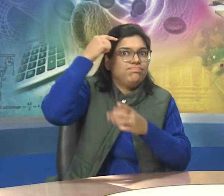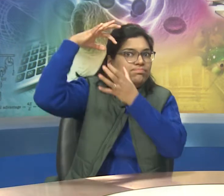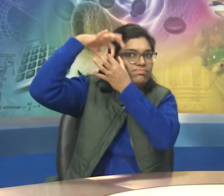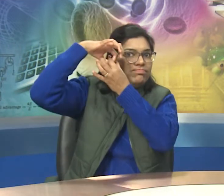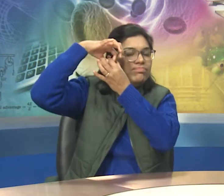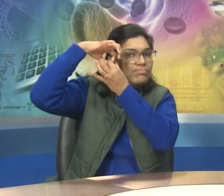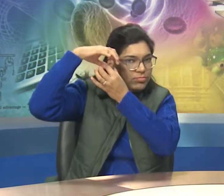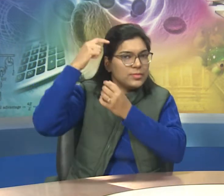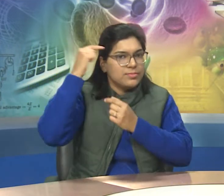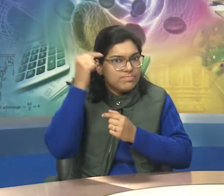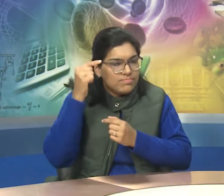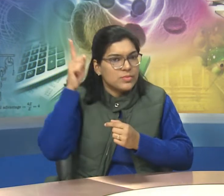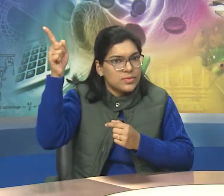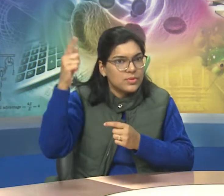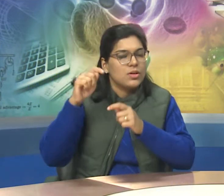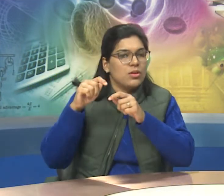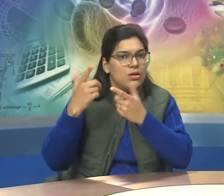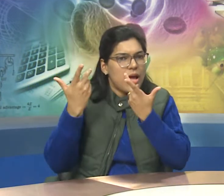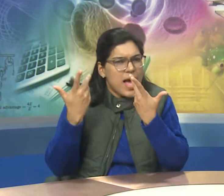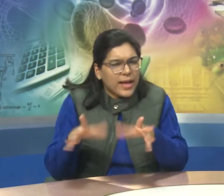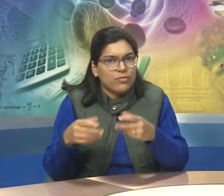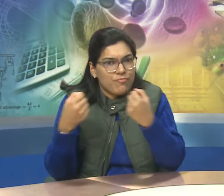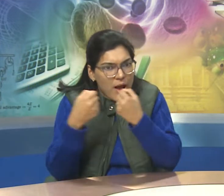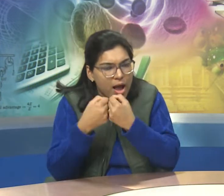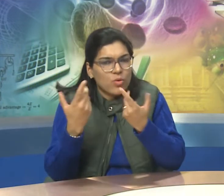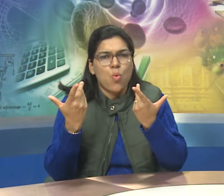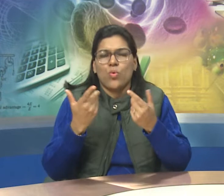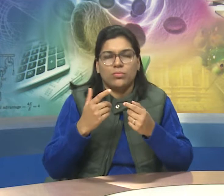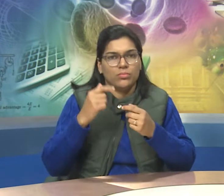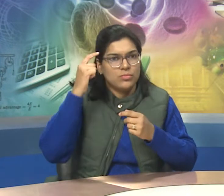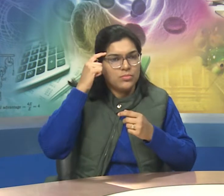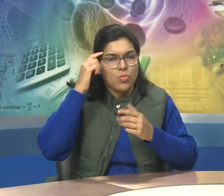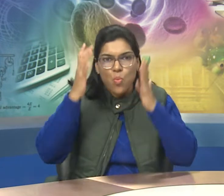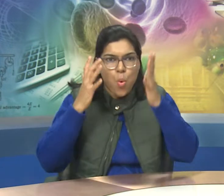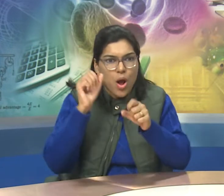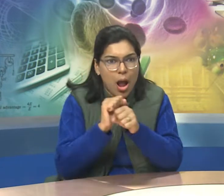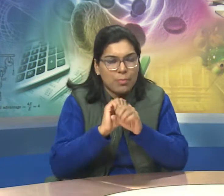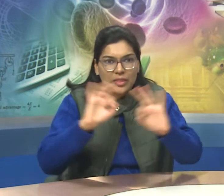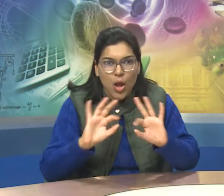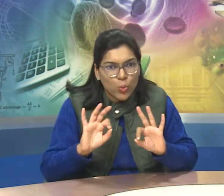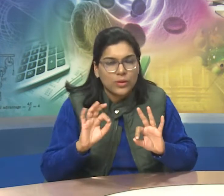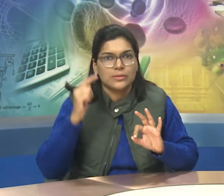to deal with that work at that